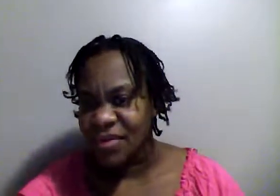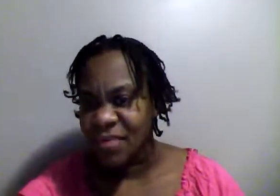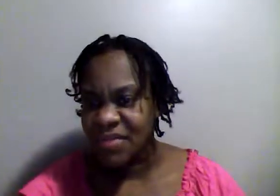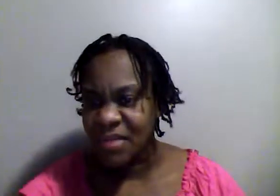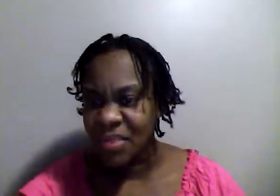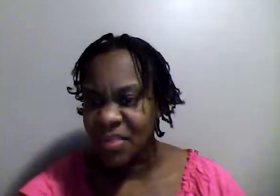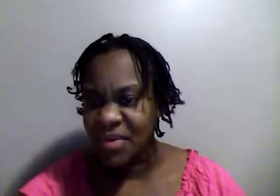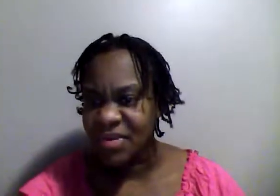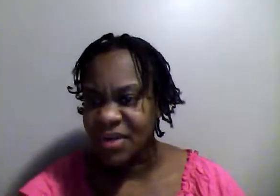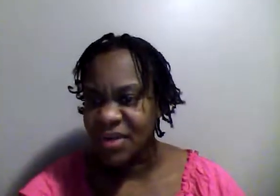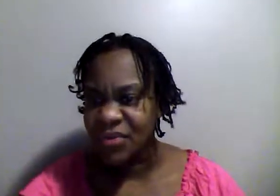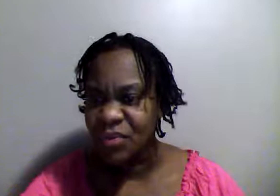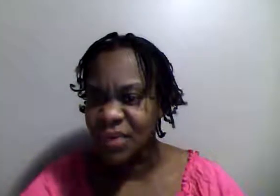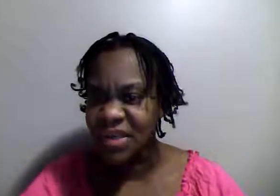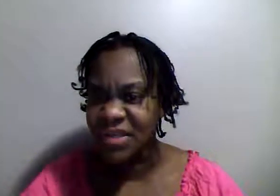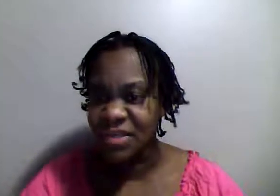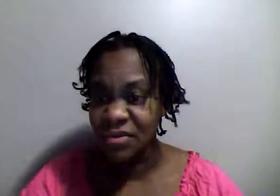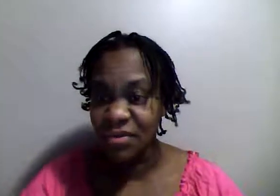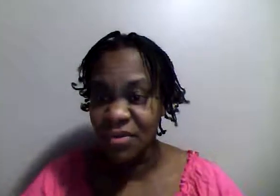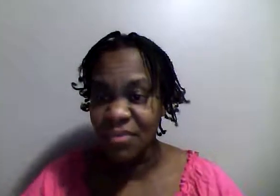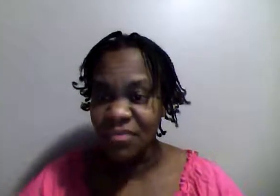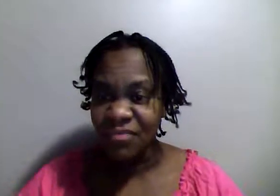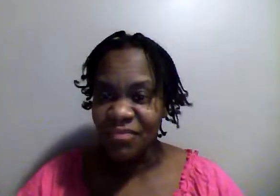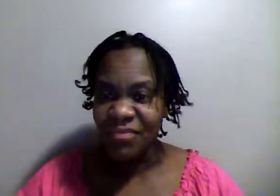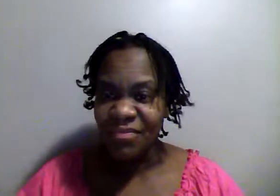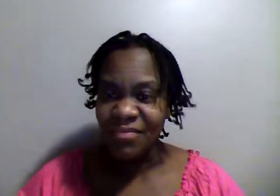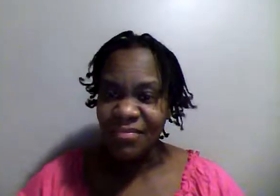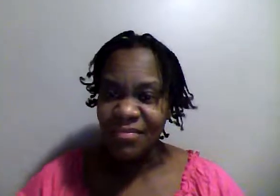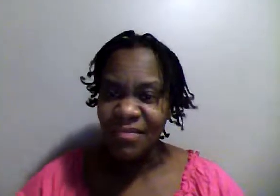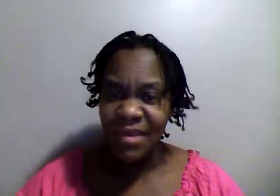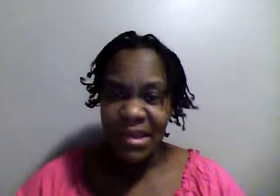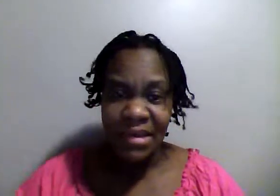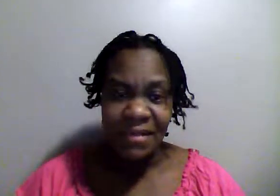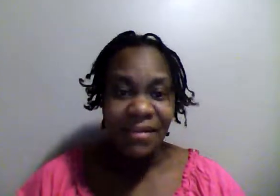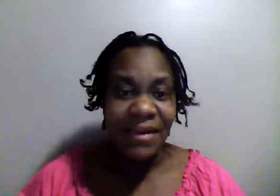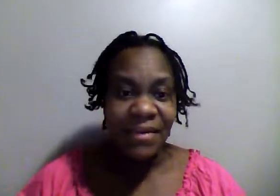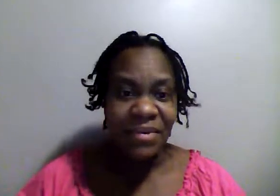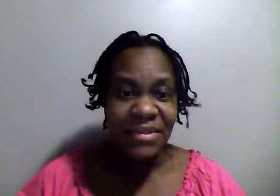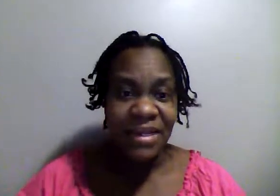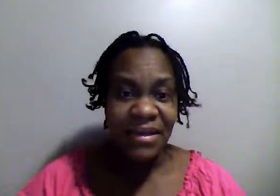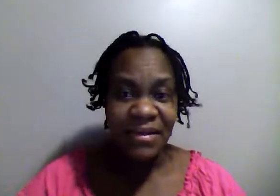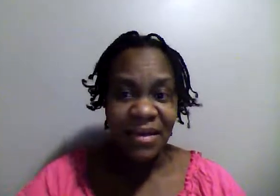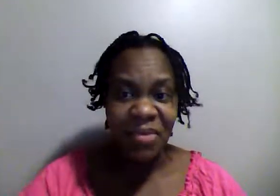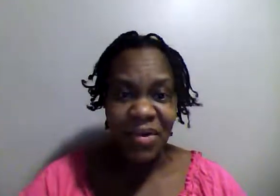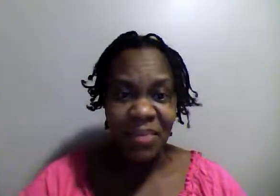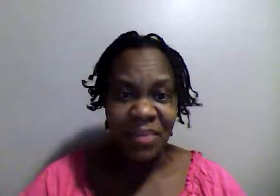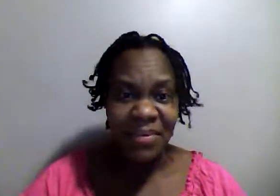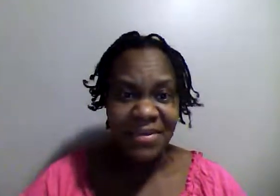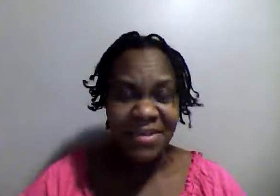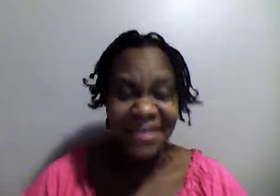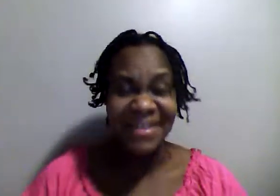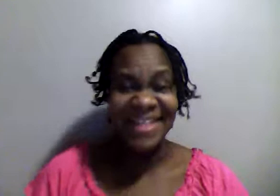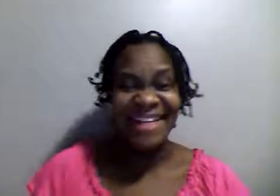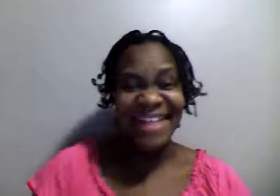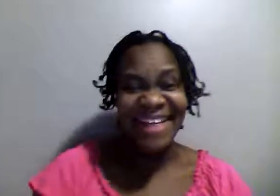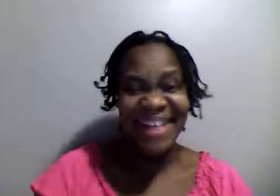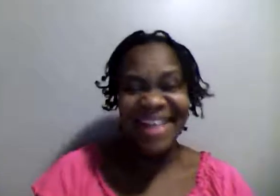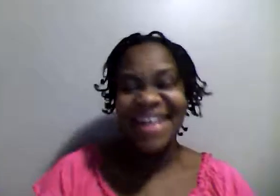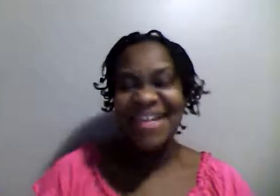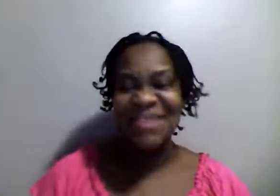Tomatoes and peppers are super easy to grow. Well, I won't say anything about the peppers, but